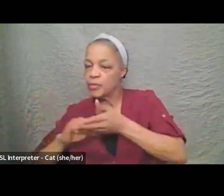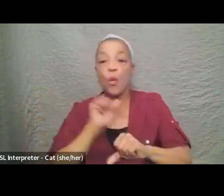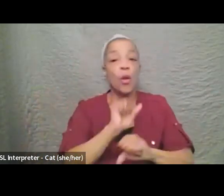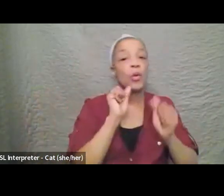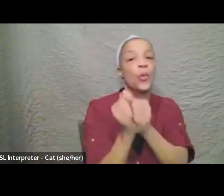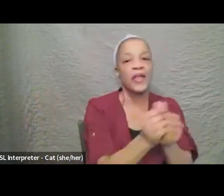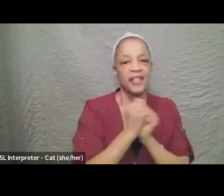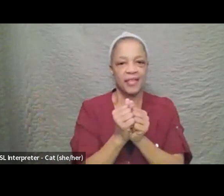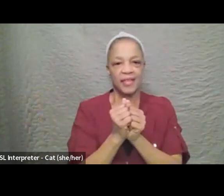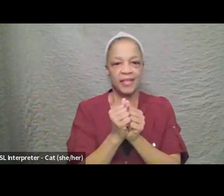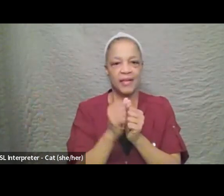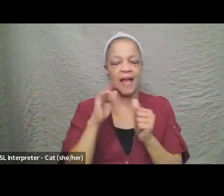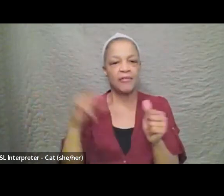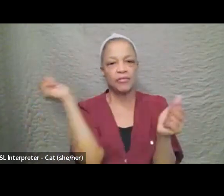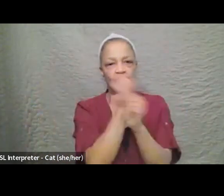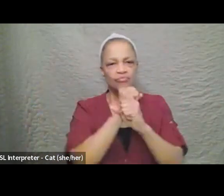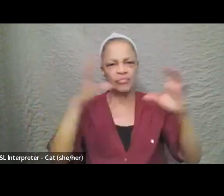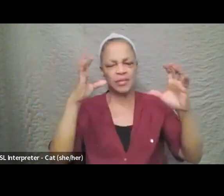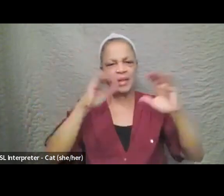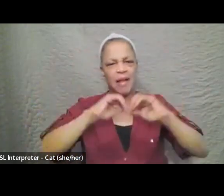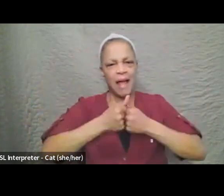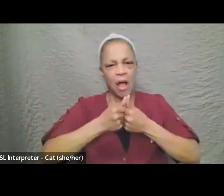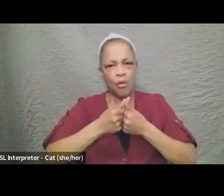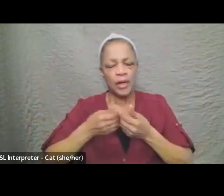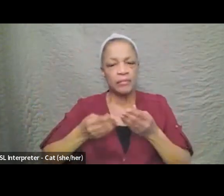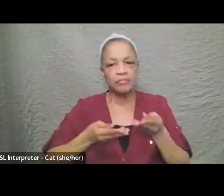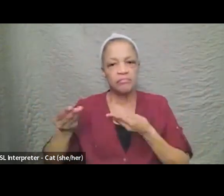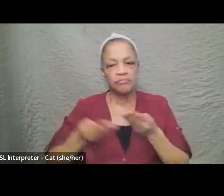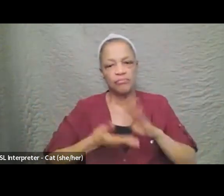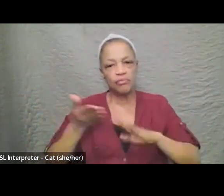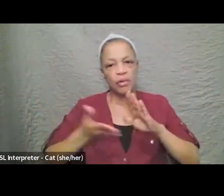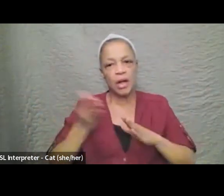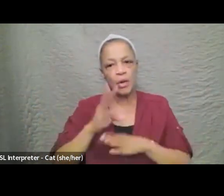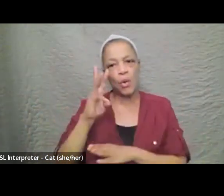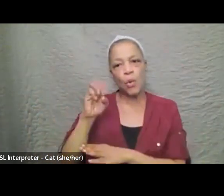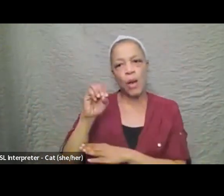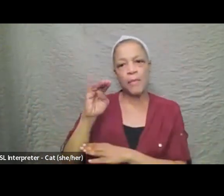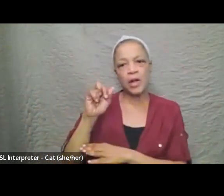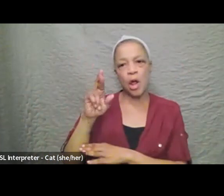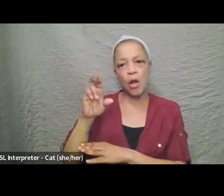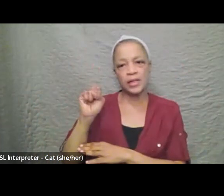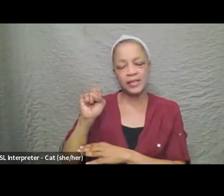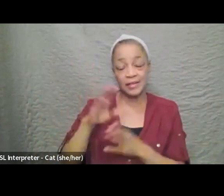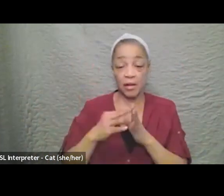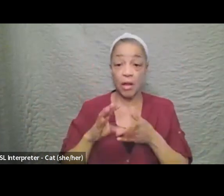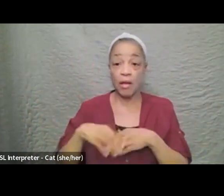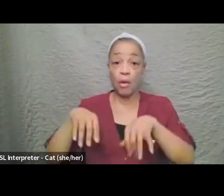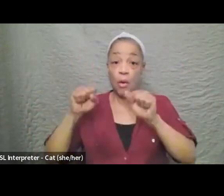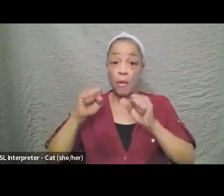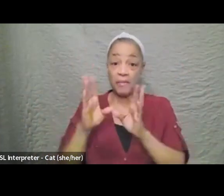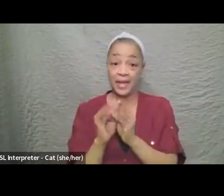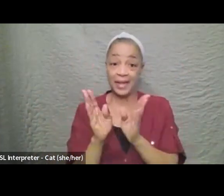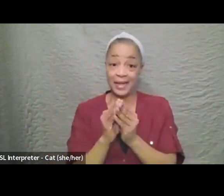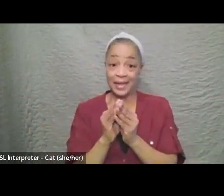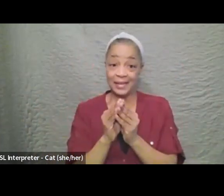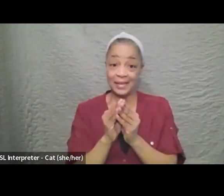We have to reimagine how we conduct webinars, hold convenings, and meetings, and we have to